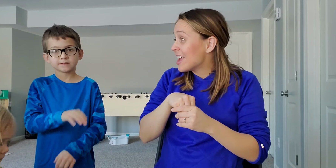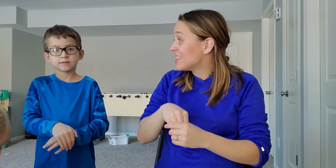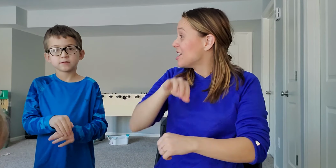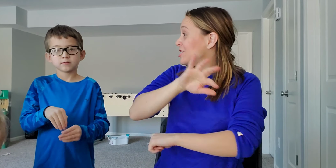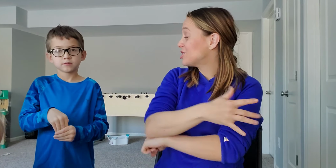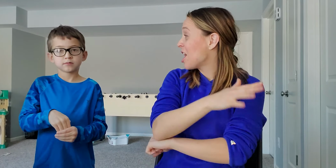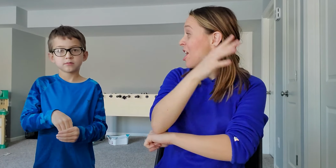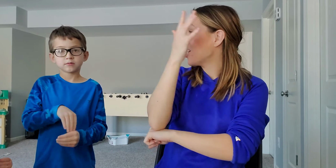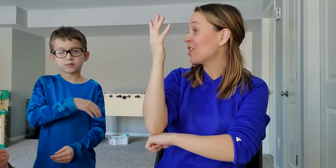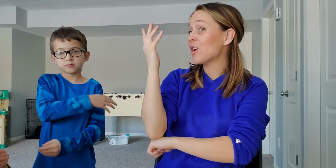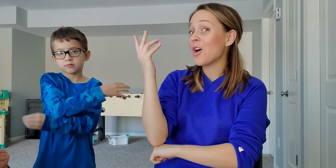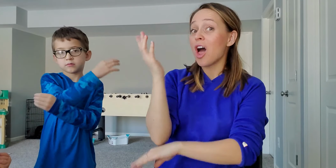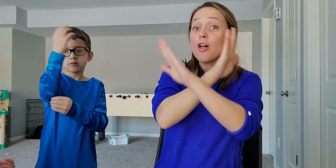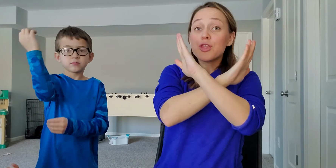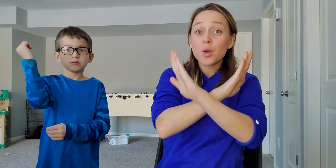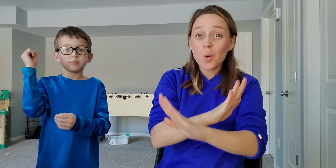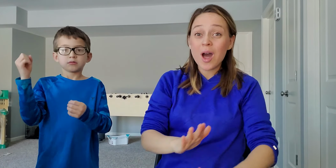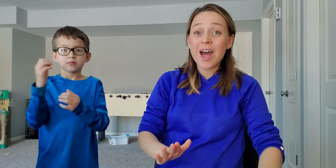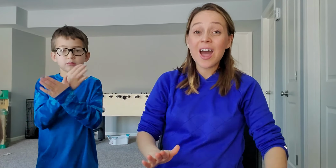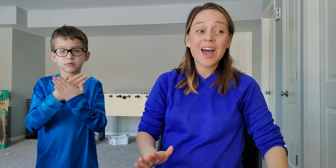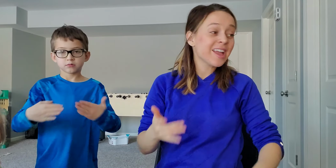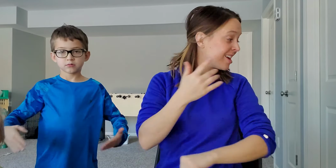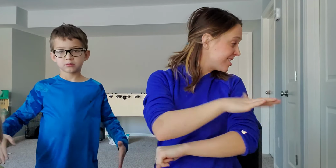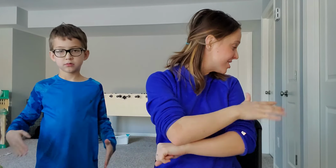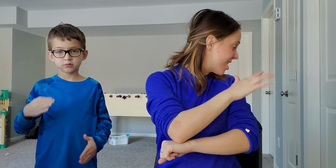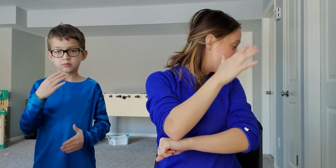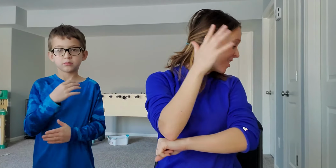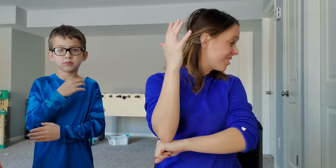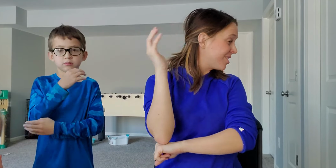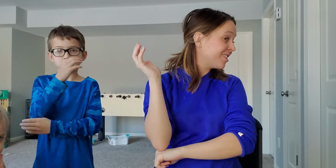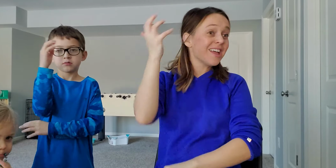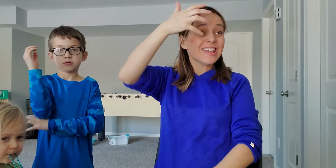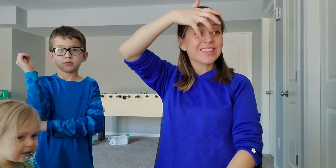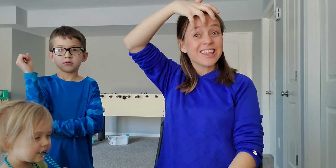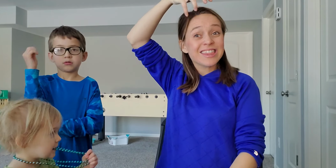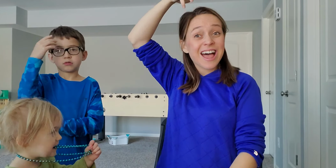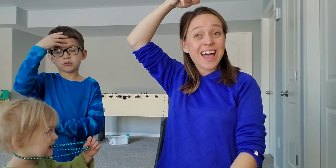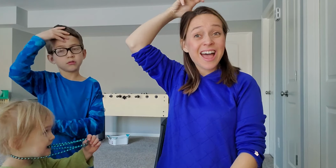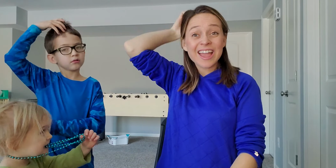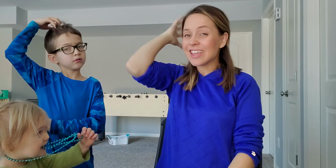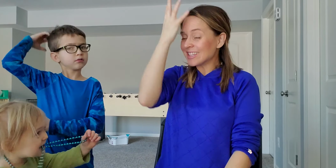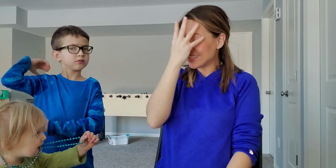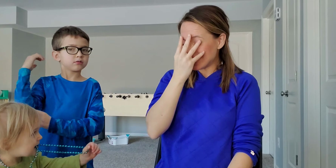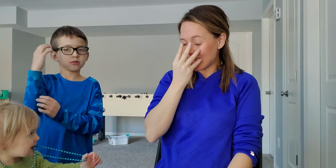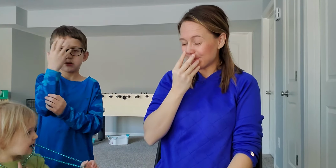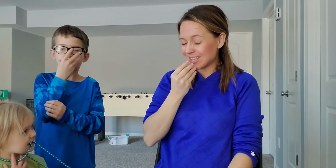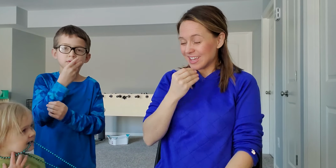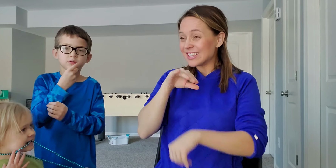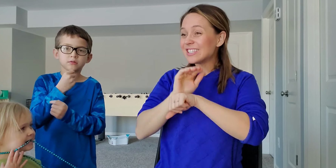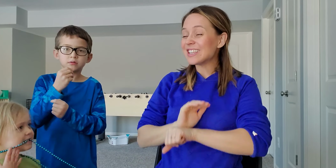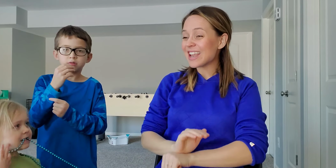the jungle, the quiet jungle, the lion sleeps